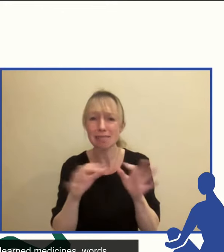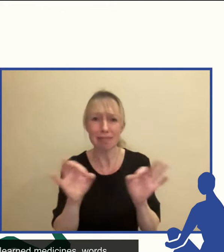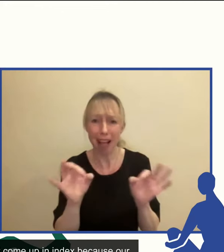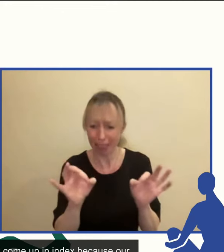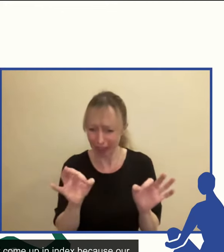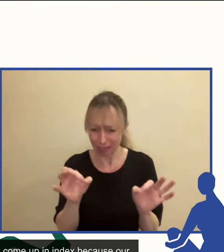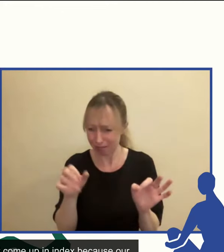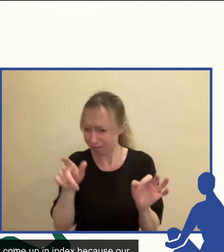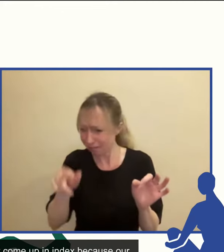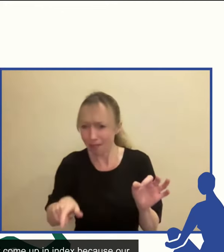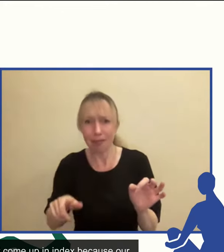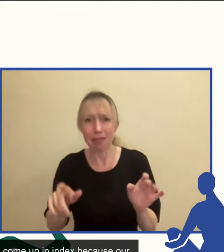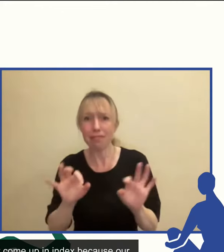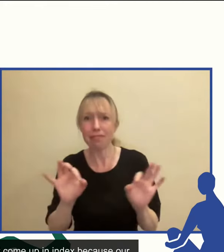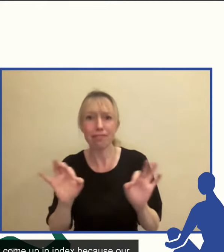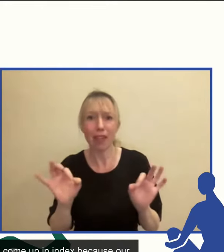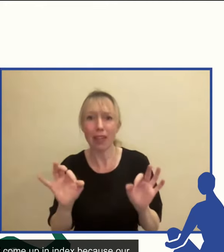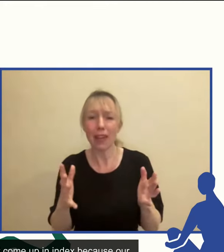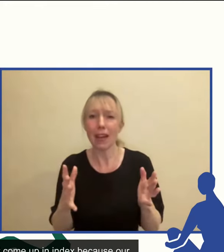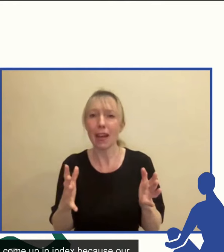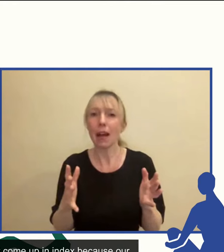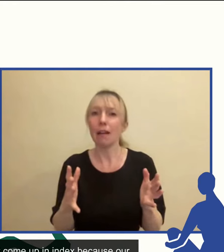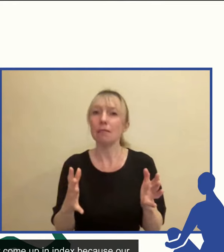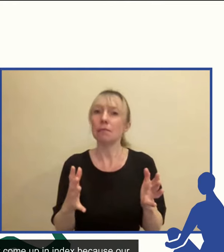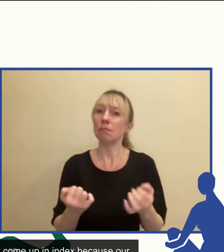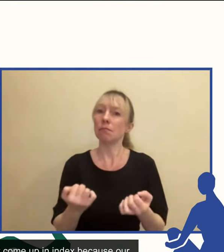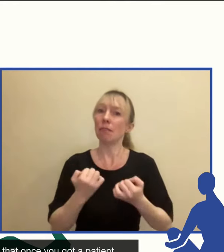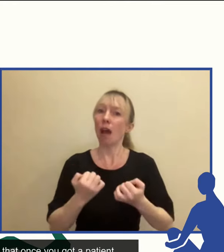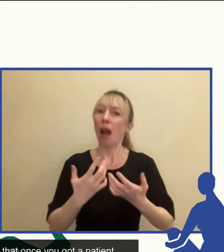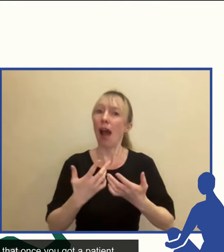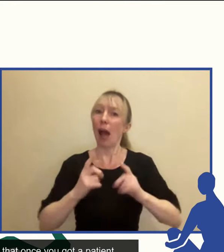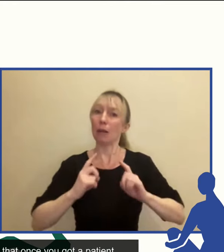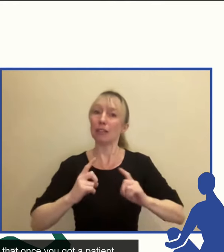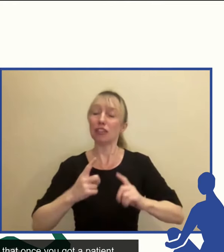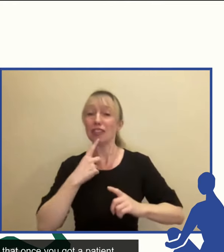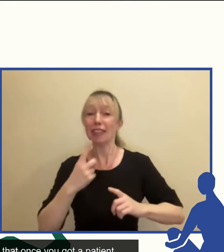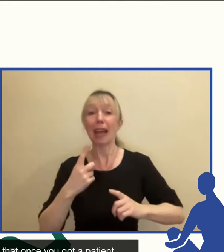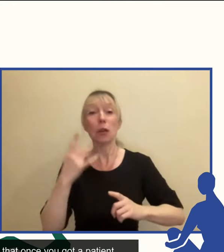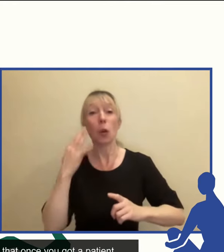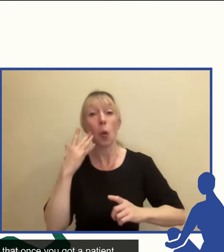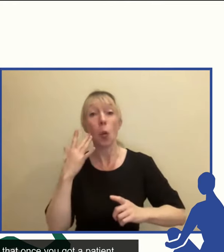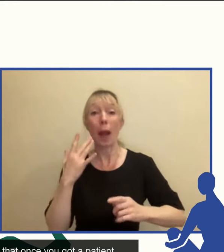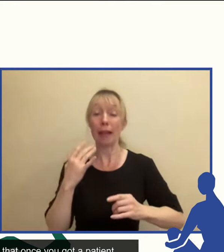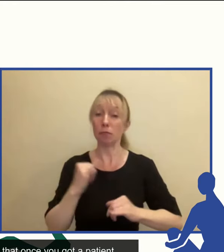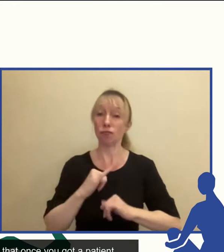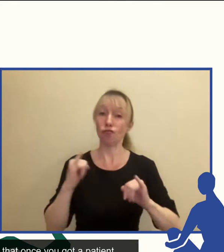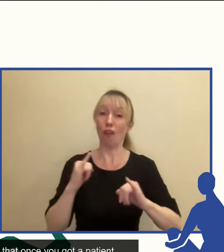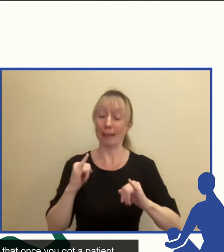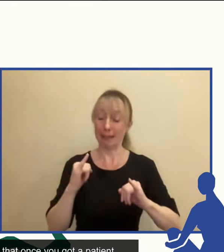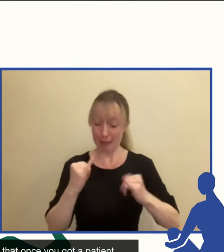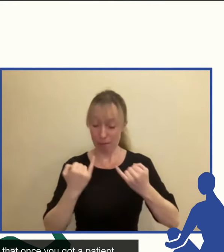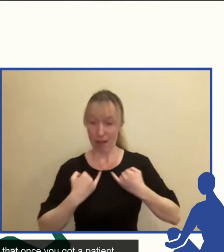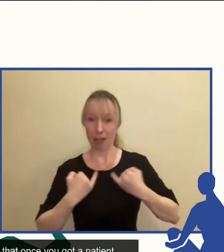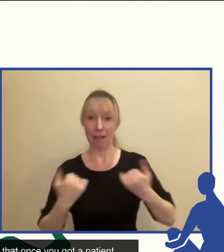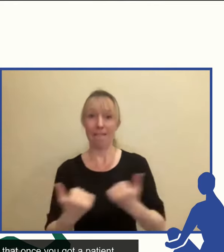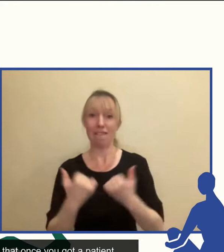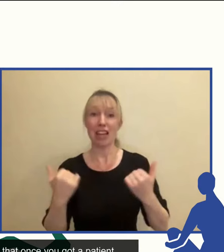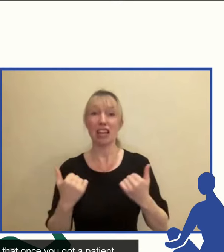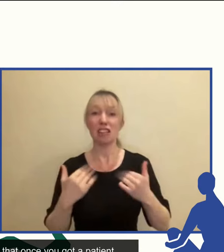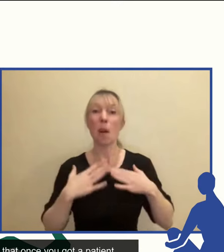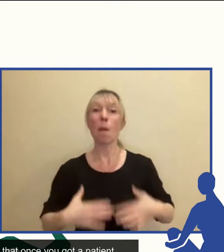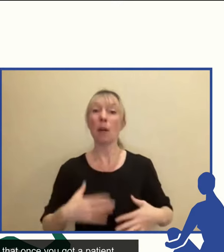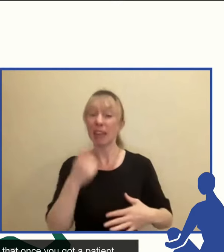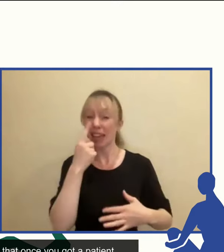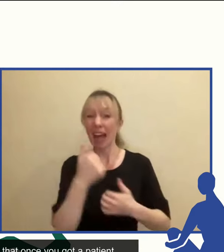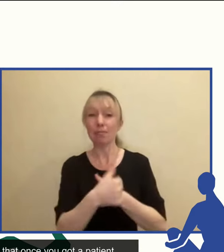that once you got a patient over the crisis of an illness, the body just finds ways to heal itself.